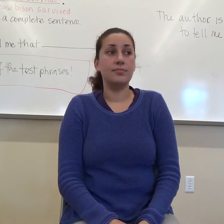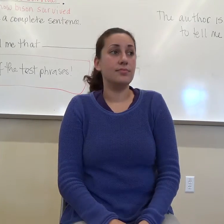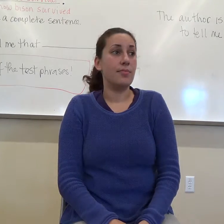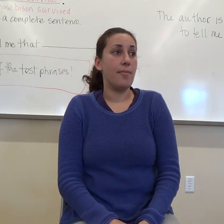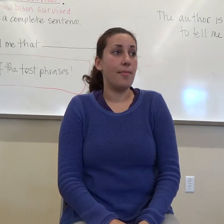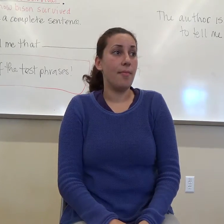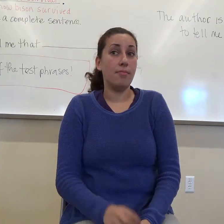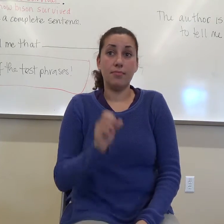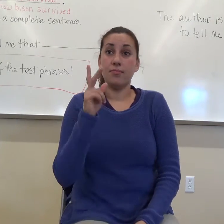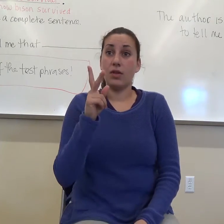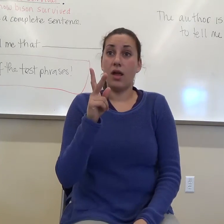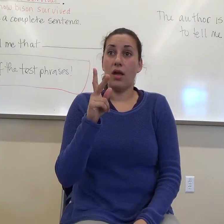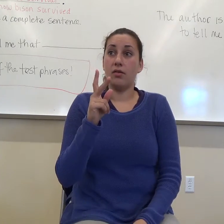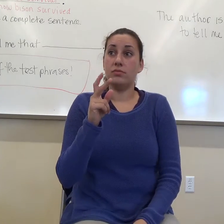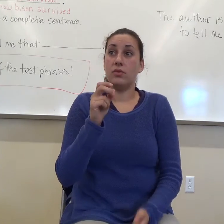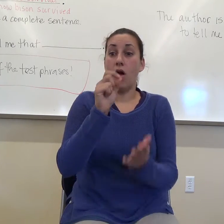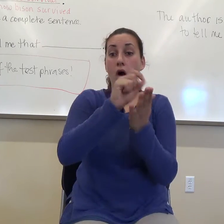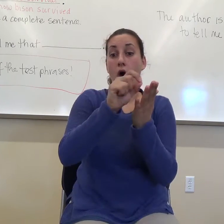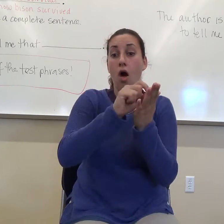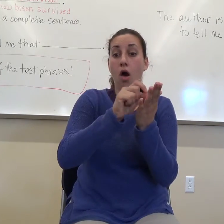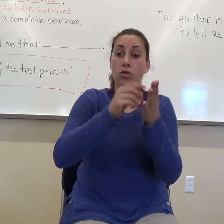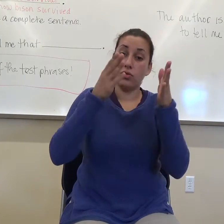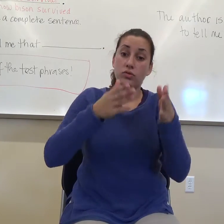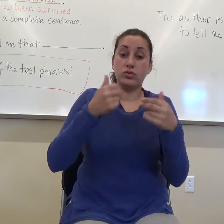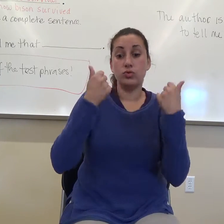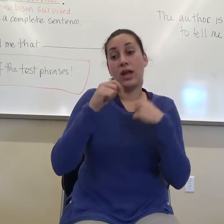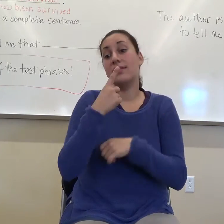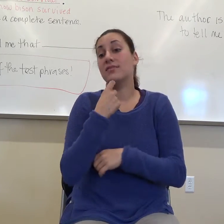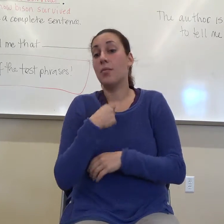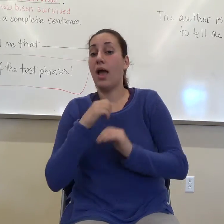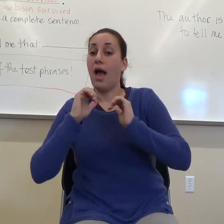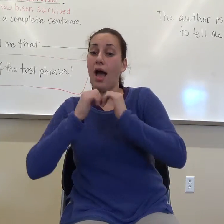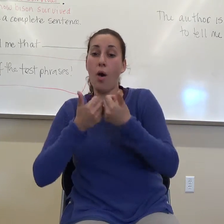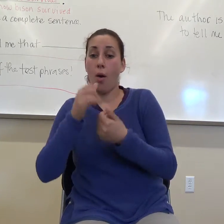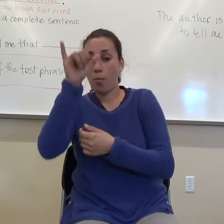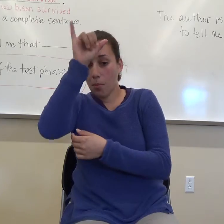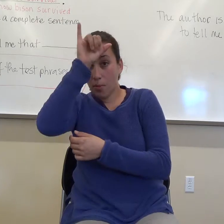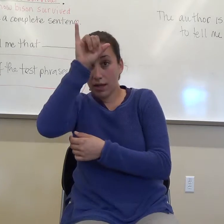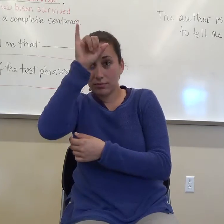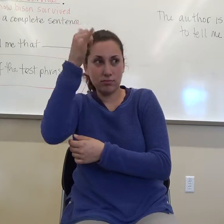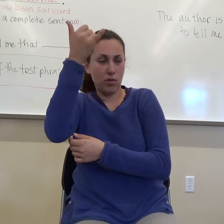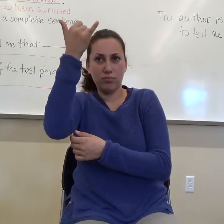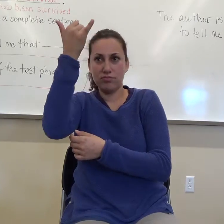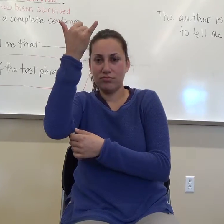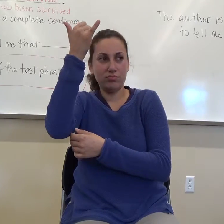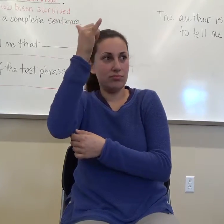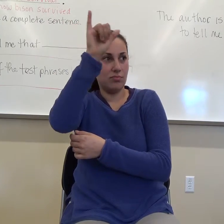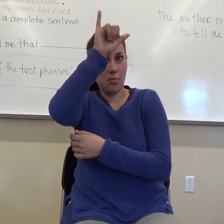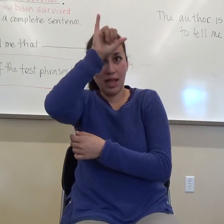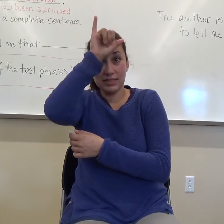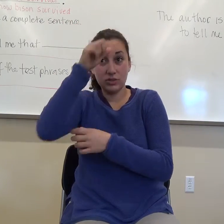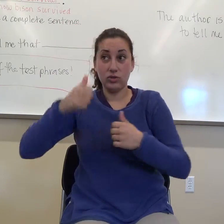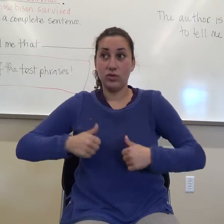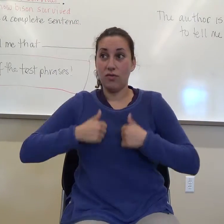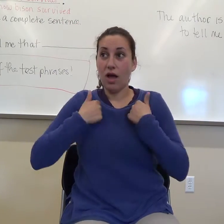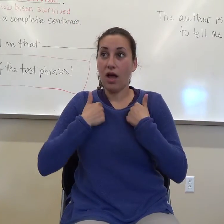Okay, the author is trying to tell me how bison survived. That's a complete sentence, and as we said, this is also a complete